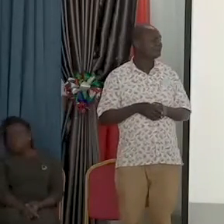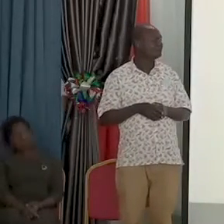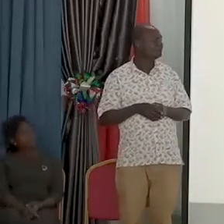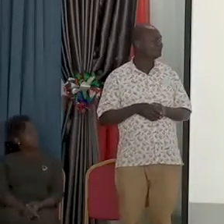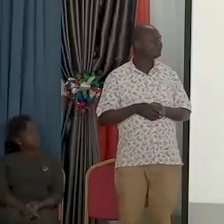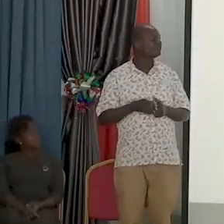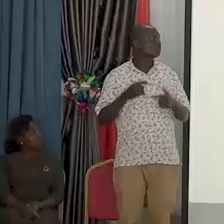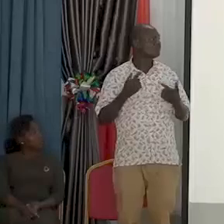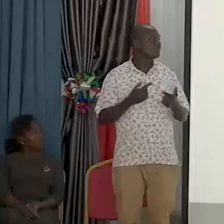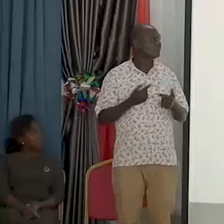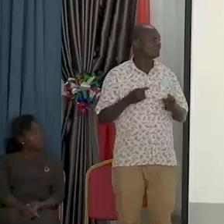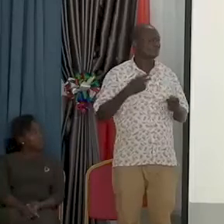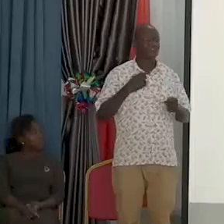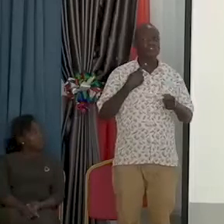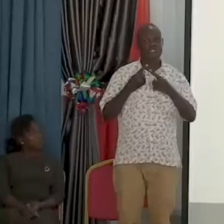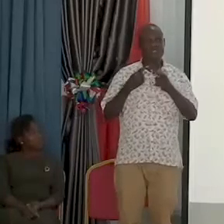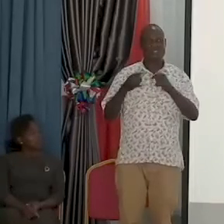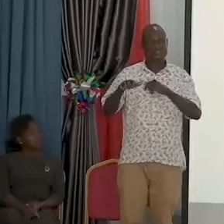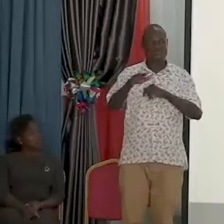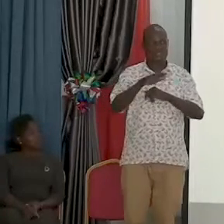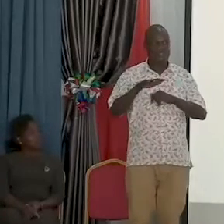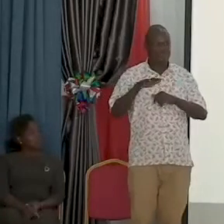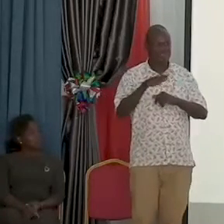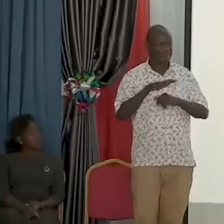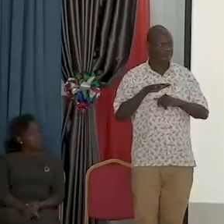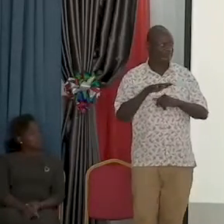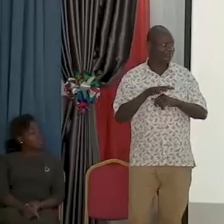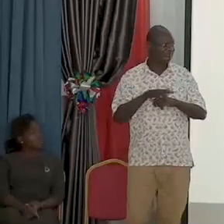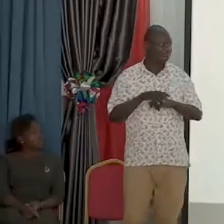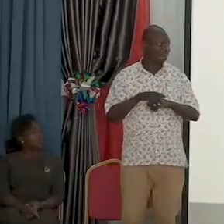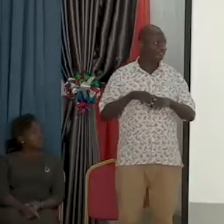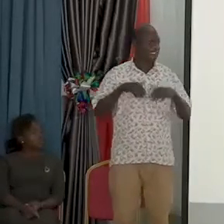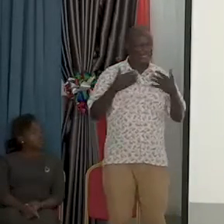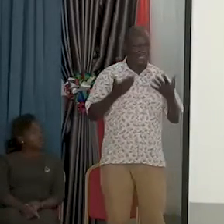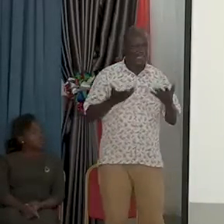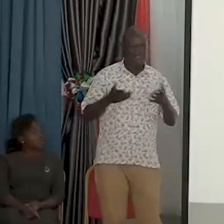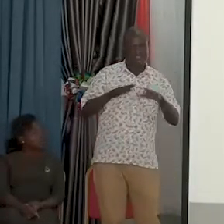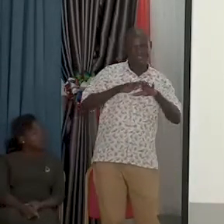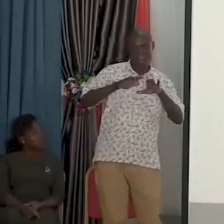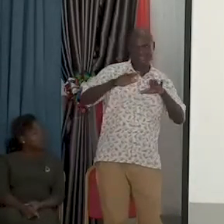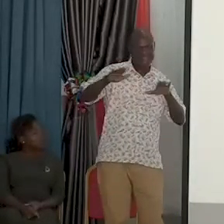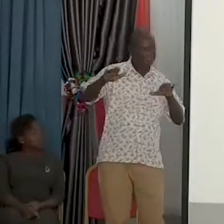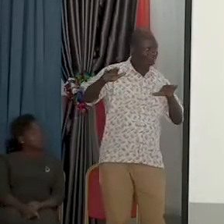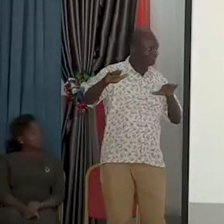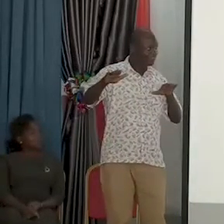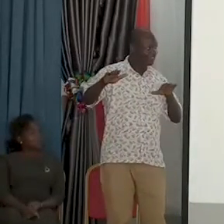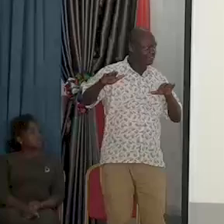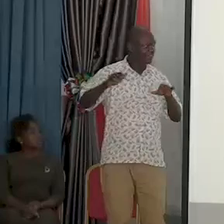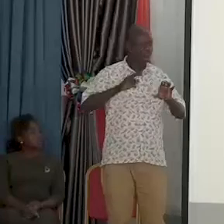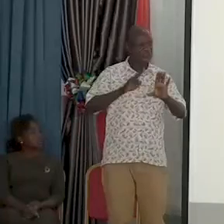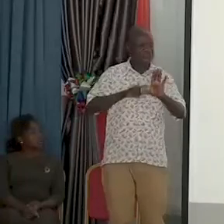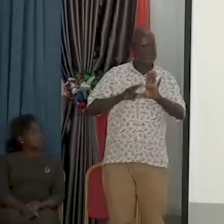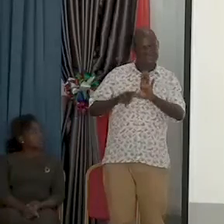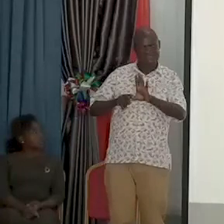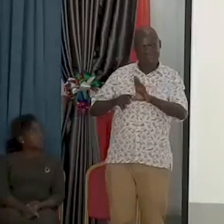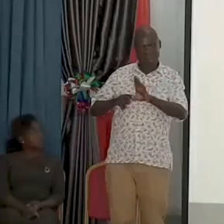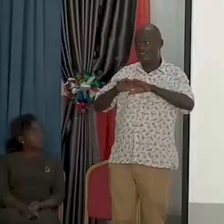What do we know about the environment? How is it arranged? Do we have chairs? Do we have